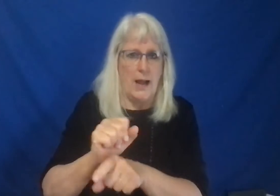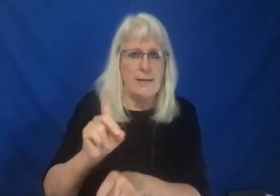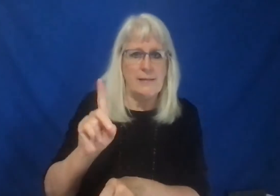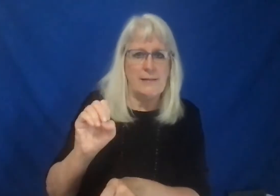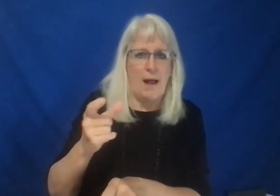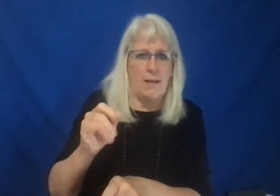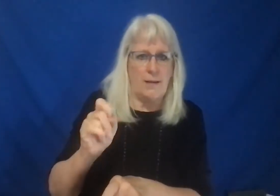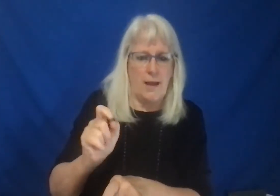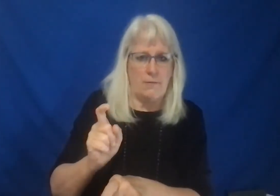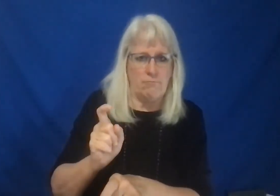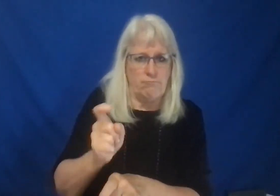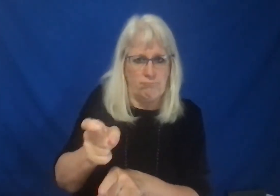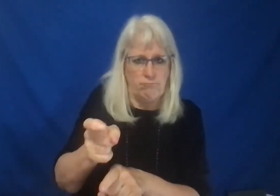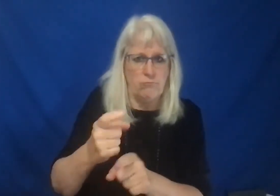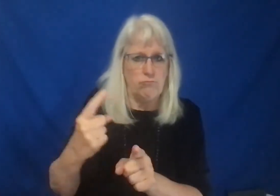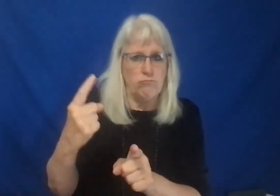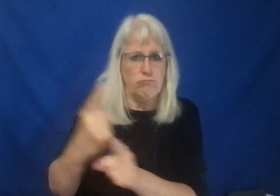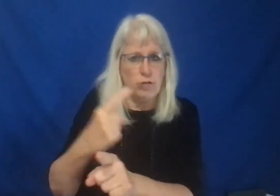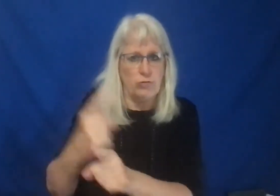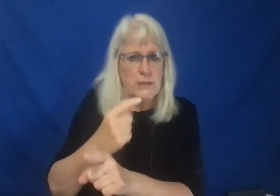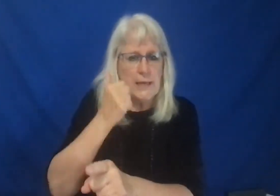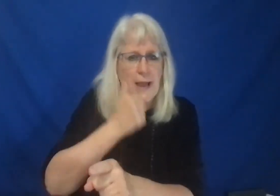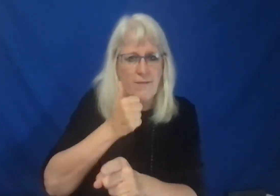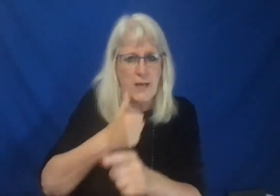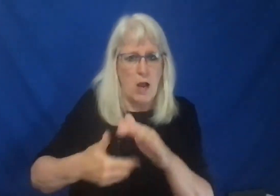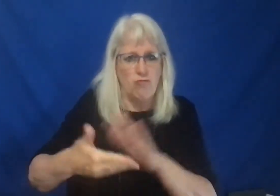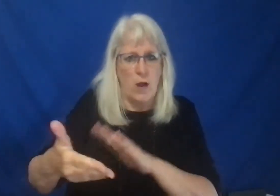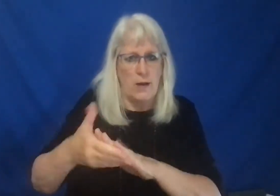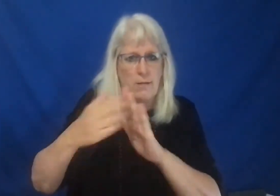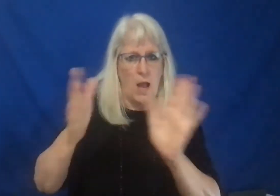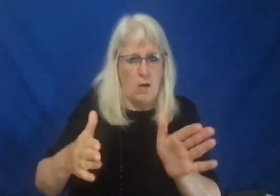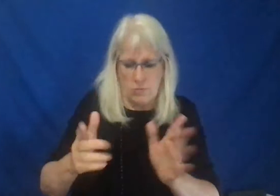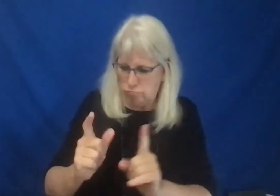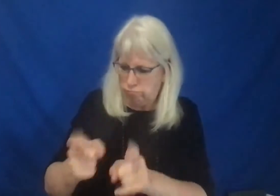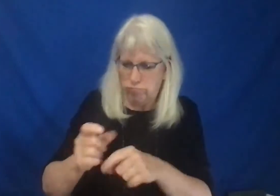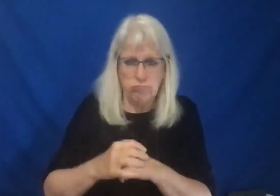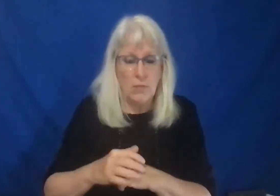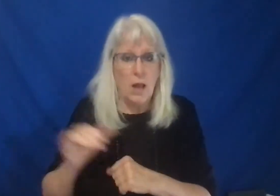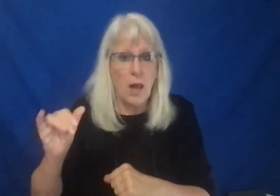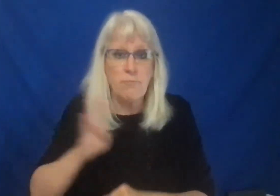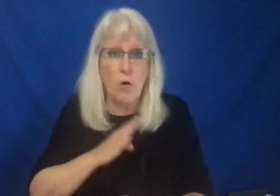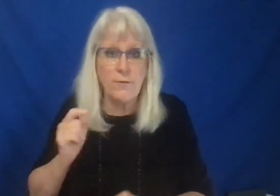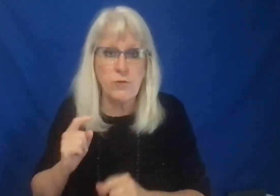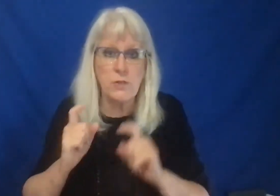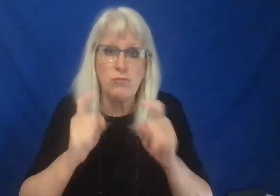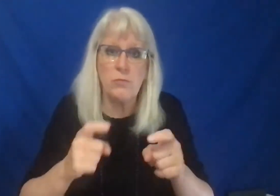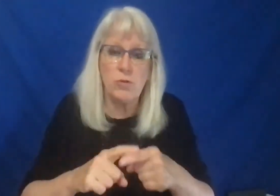routine administrative day-to-day running of the house, just like we have delegated the